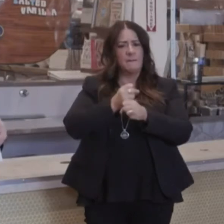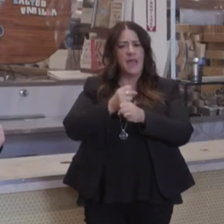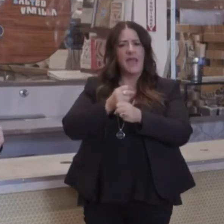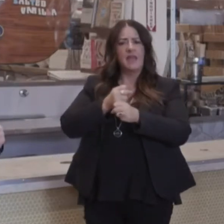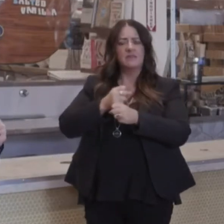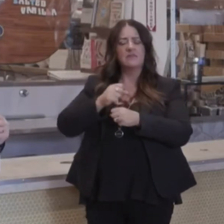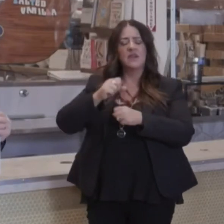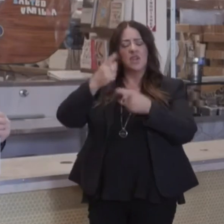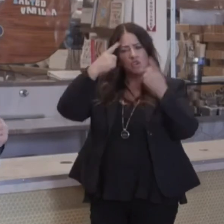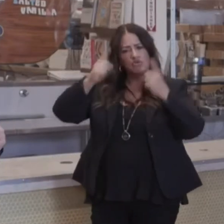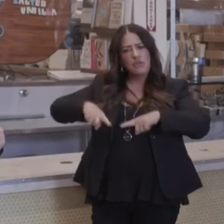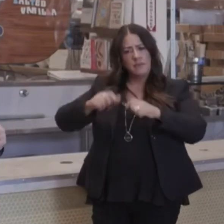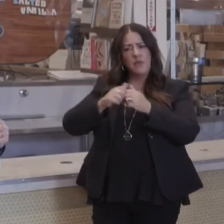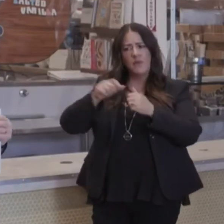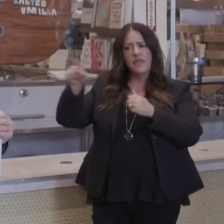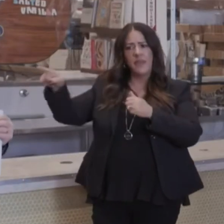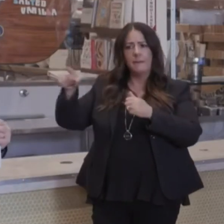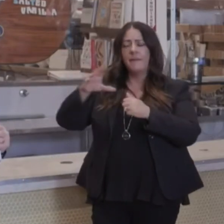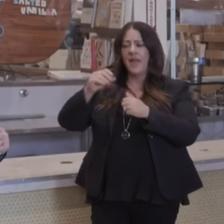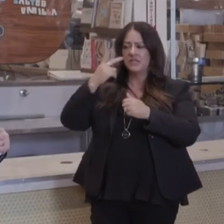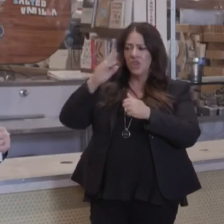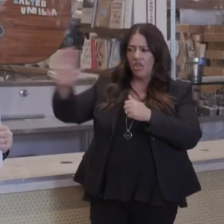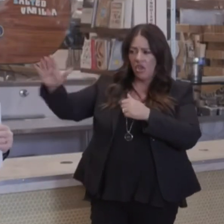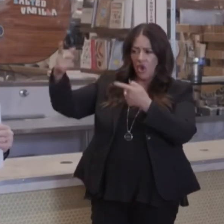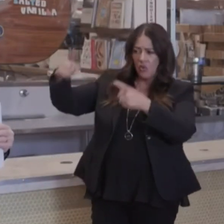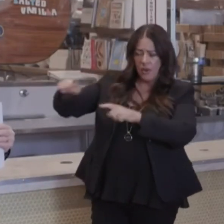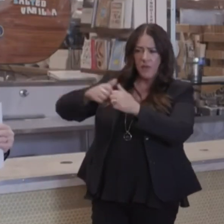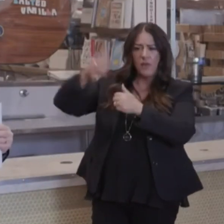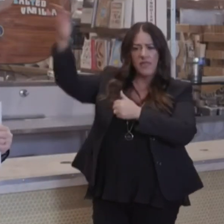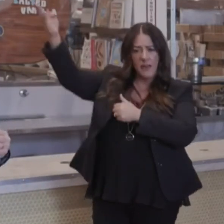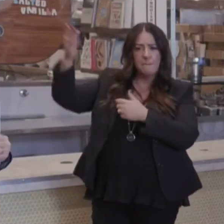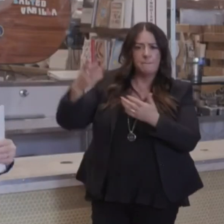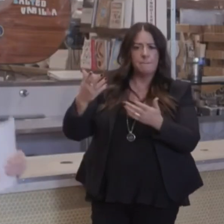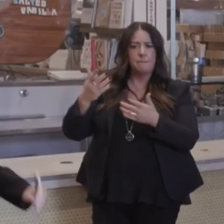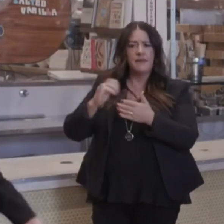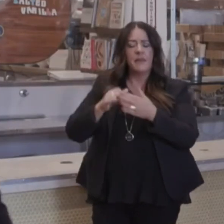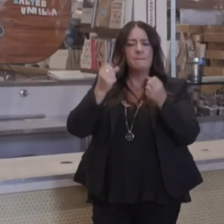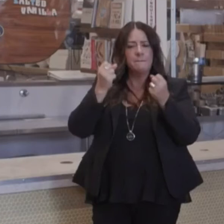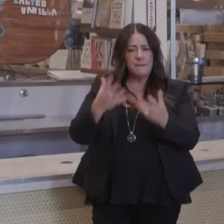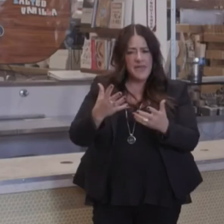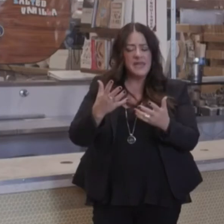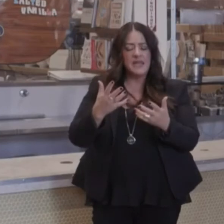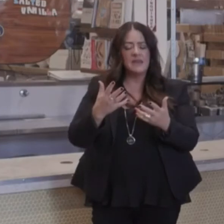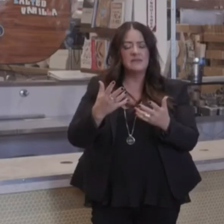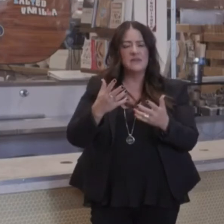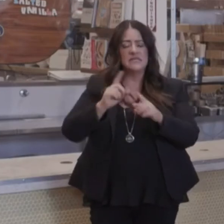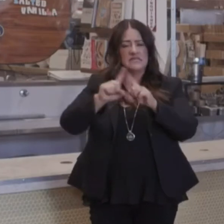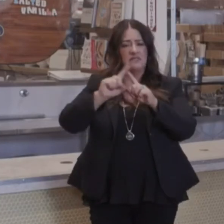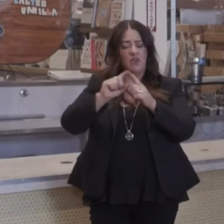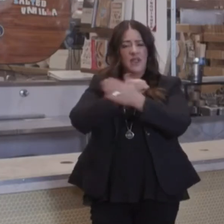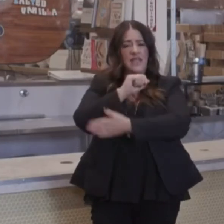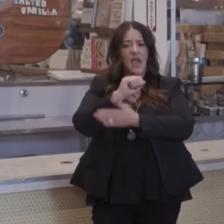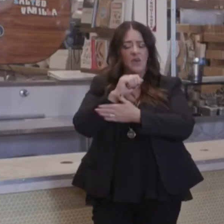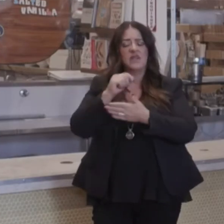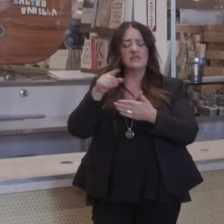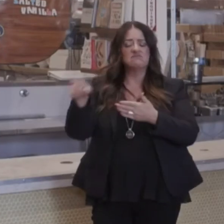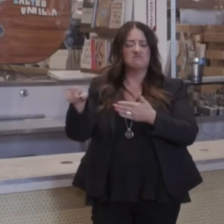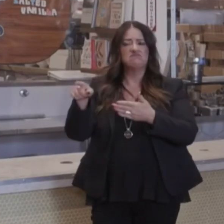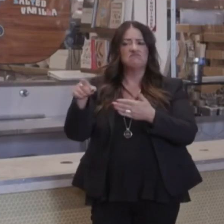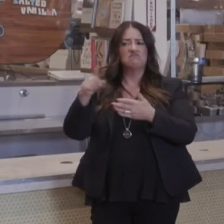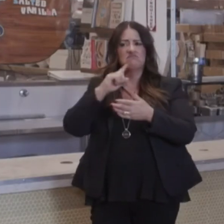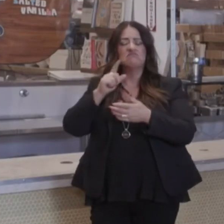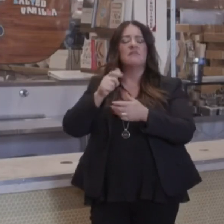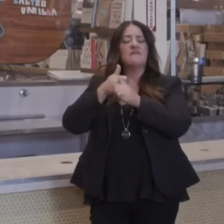attest to that, having visited so many counties over the last few weeks. The vast majority, overwhelming majority of those counties are converting to the